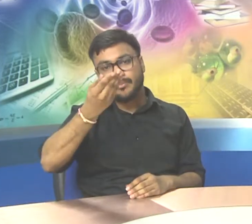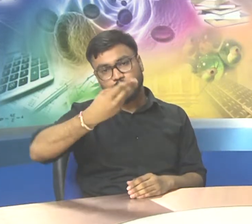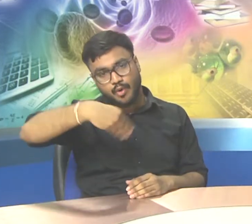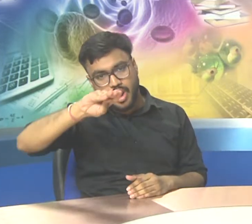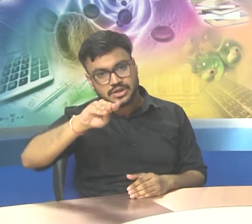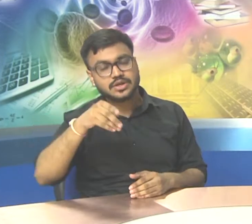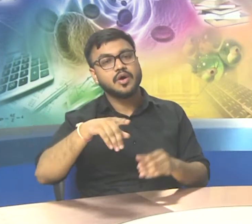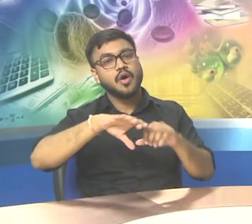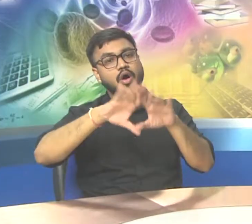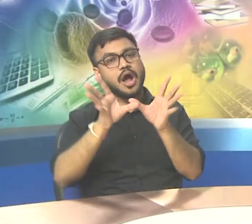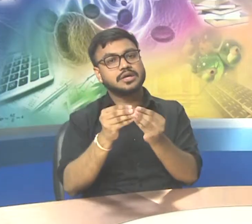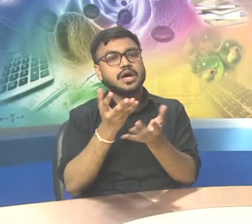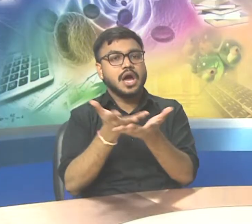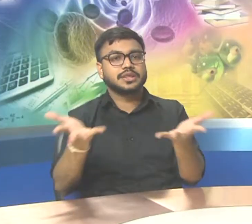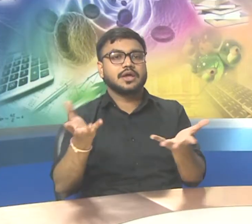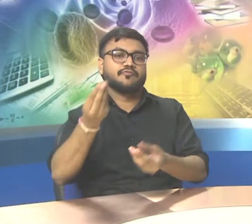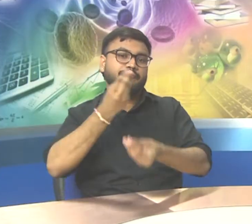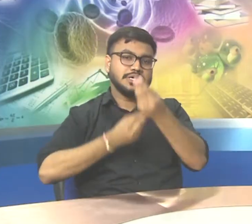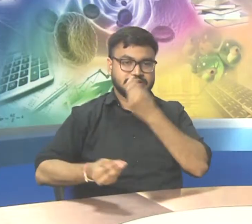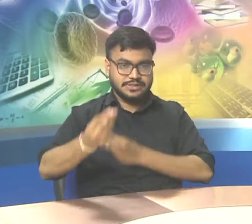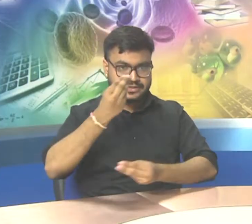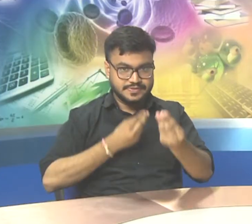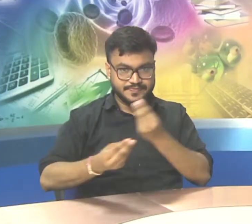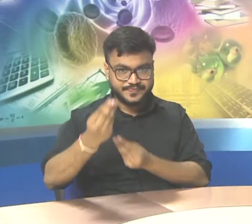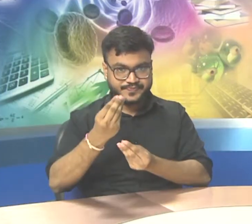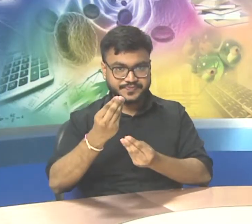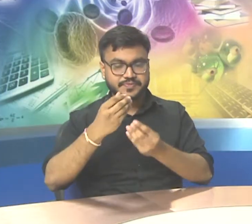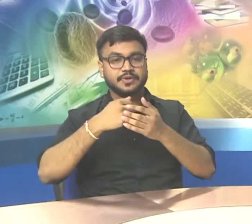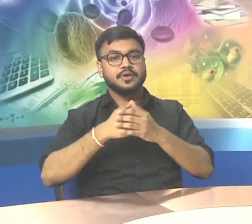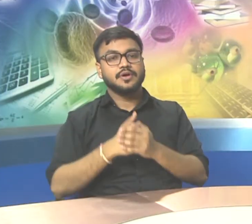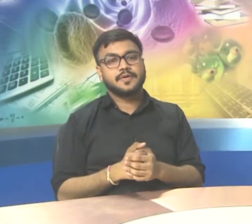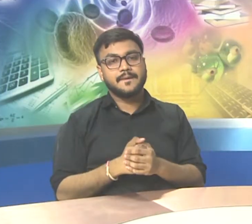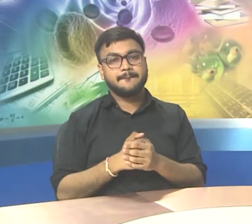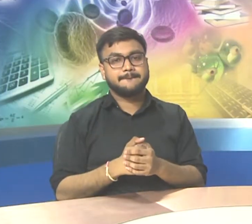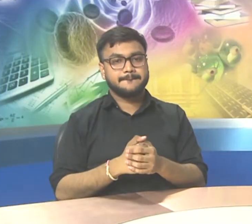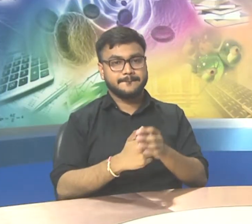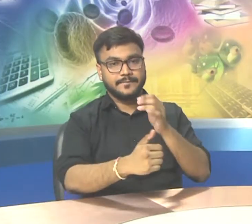Food can be solid, semi-solid or liquid, etc.